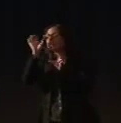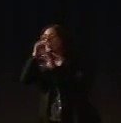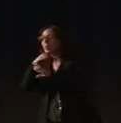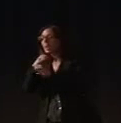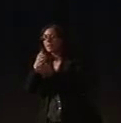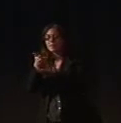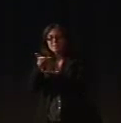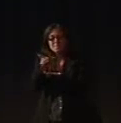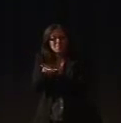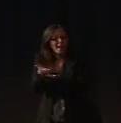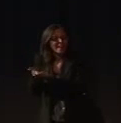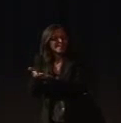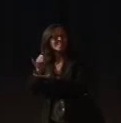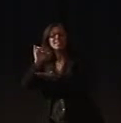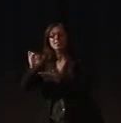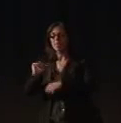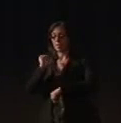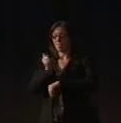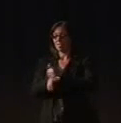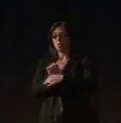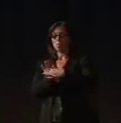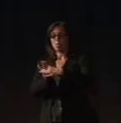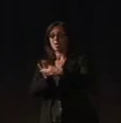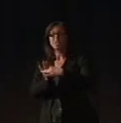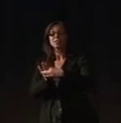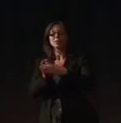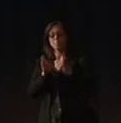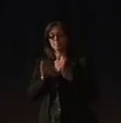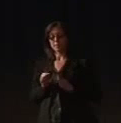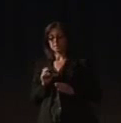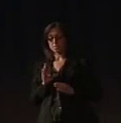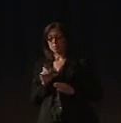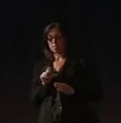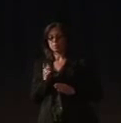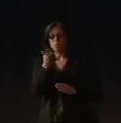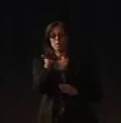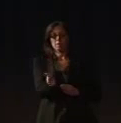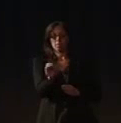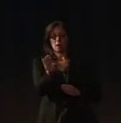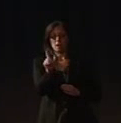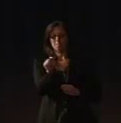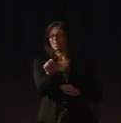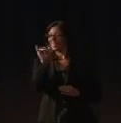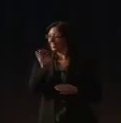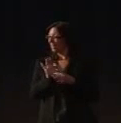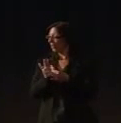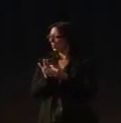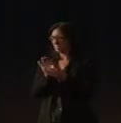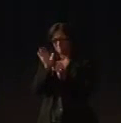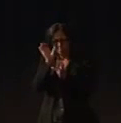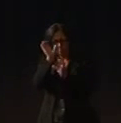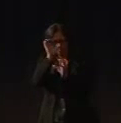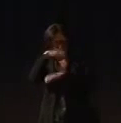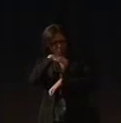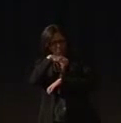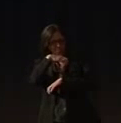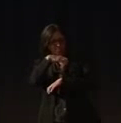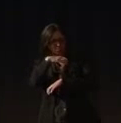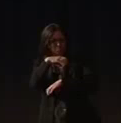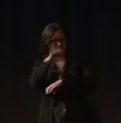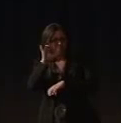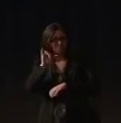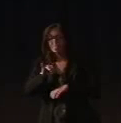a relation between a subject and object, which is extremely bizarre, and that historian of science, historian of art, historian